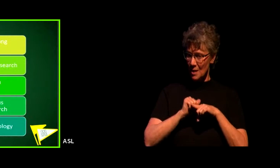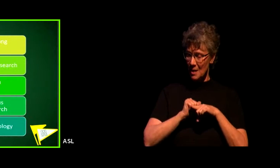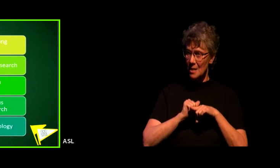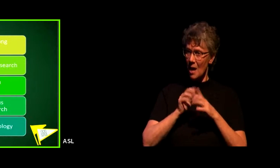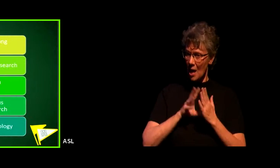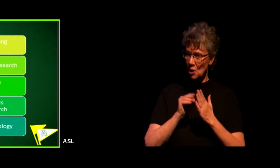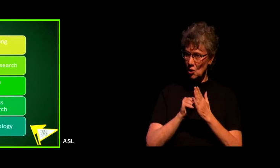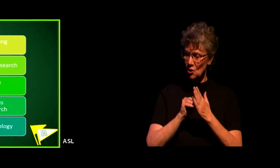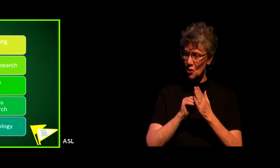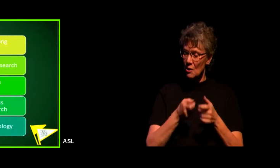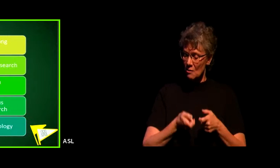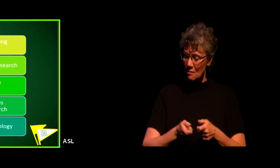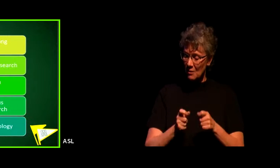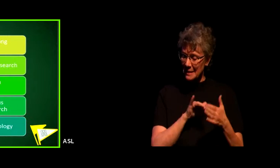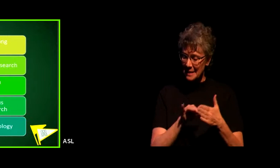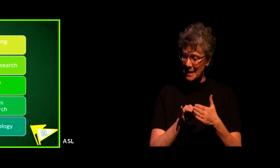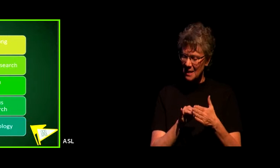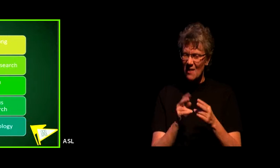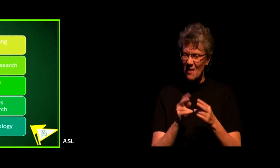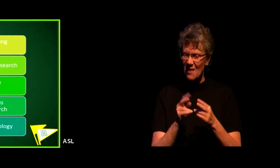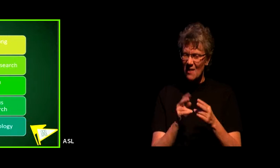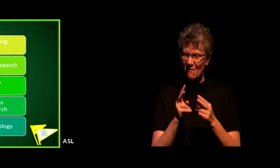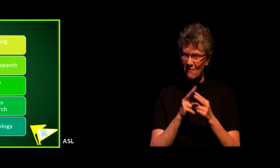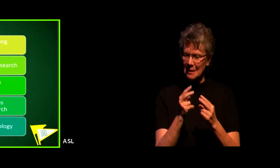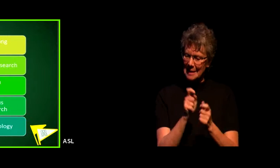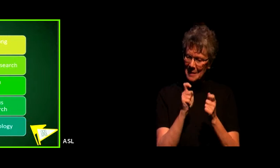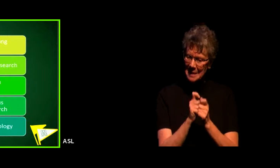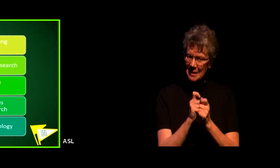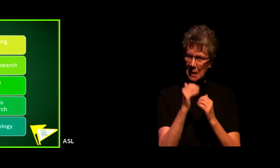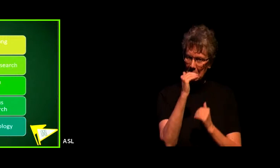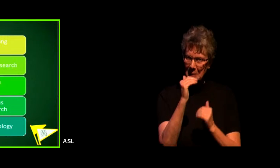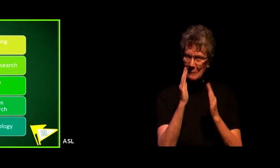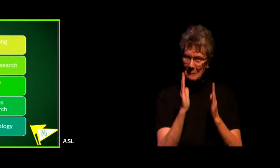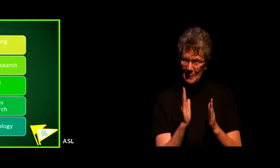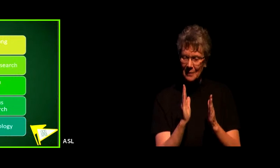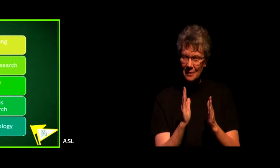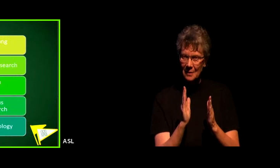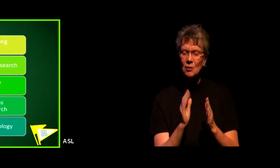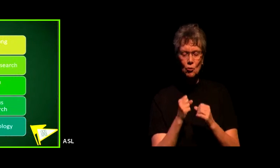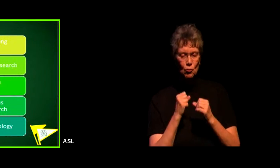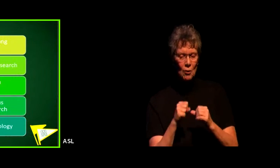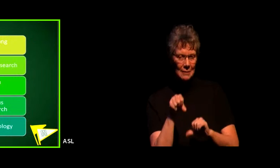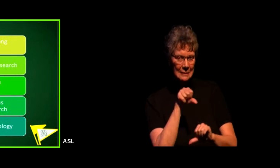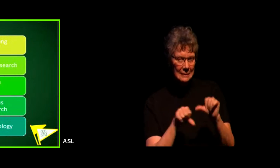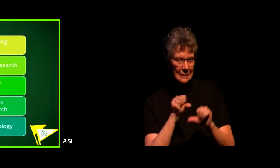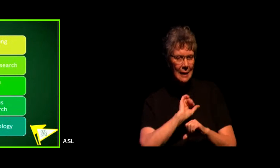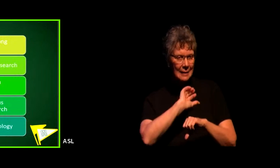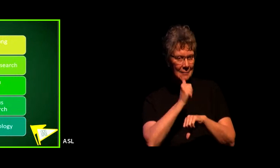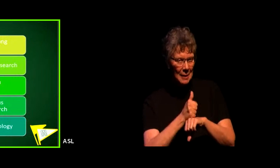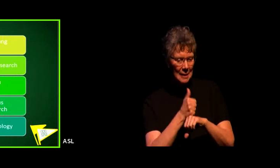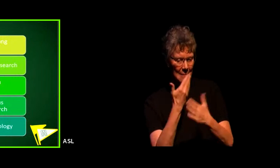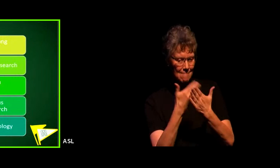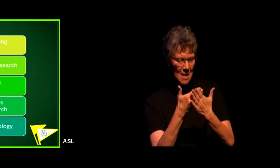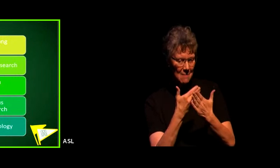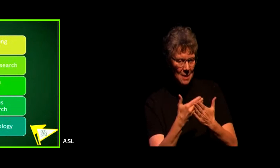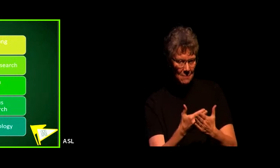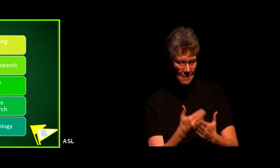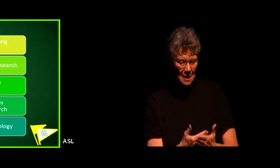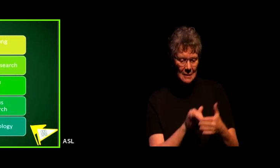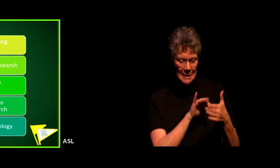specific. And it was very much about the sort of empirical study, scientific study of past